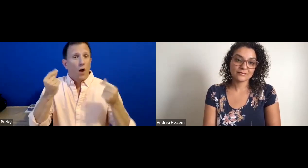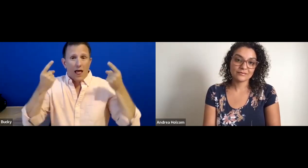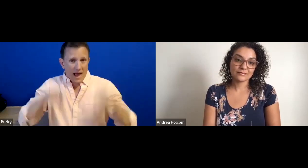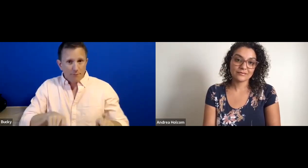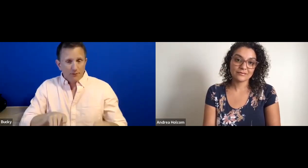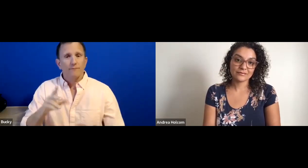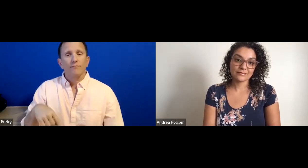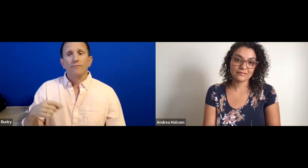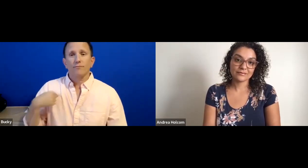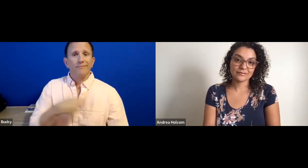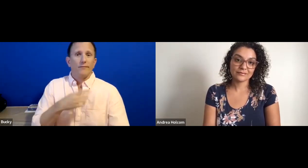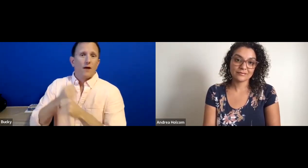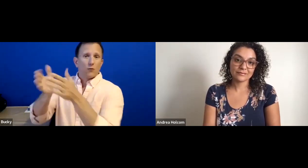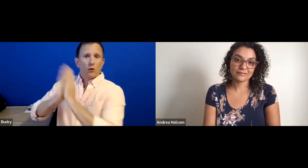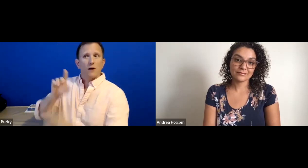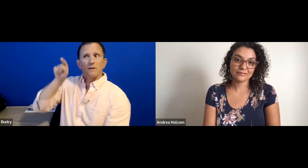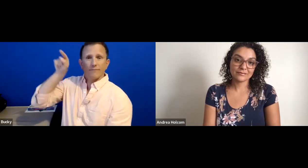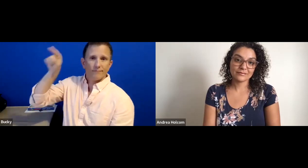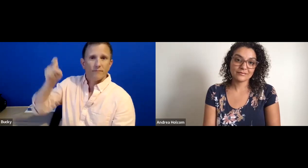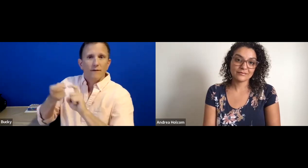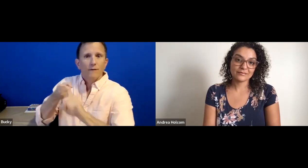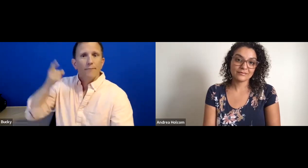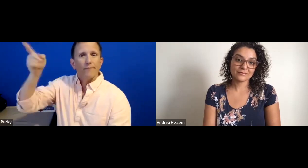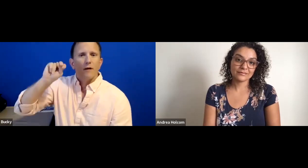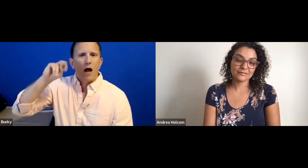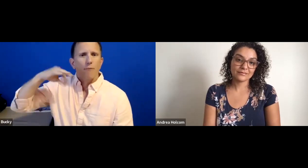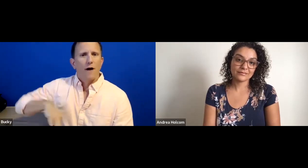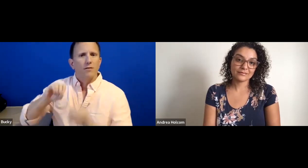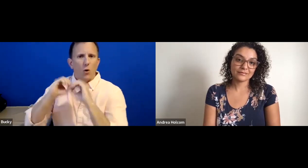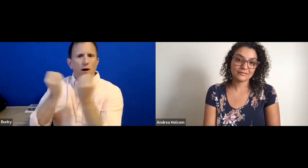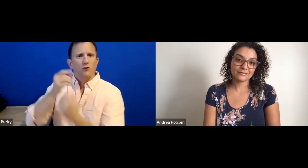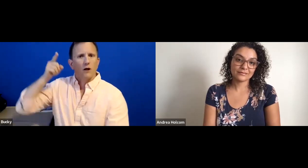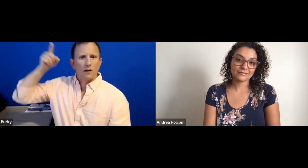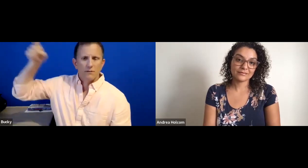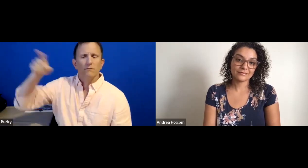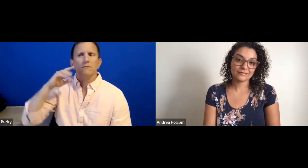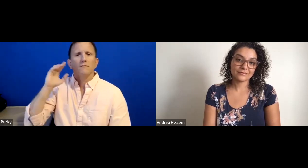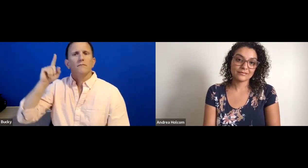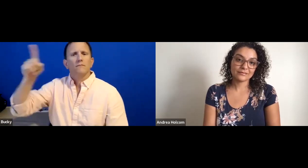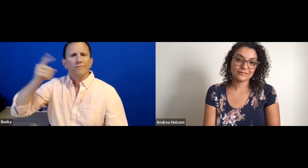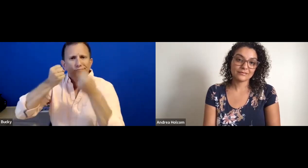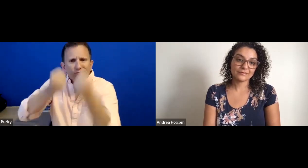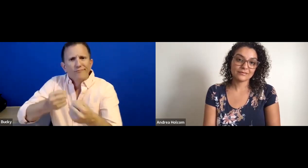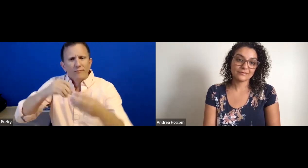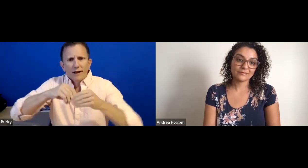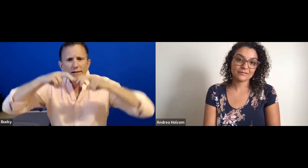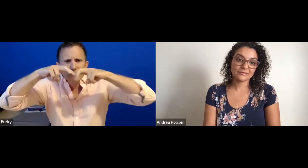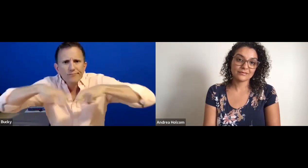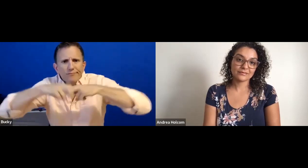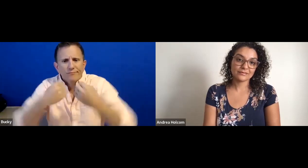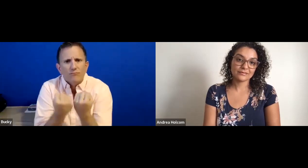as we service the community with our interpreting services. So we received a request from a